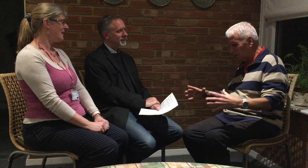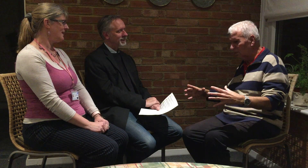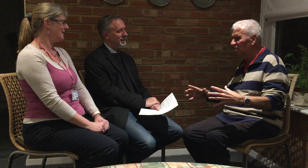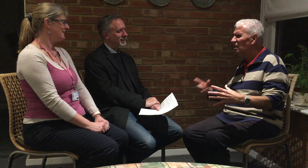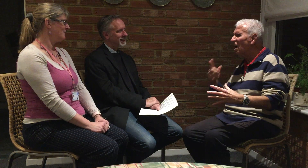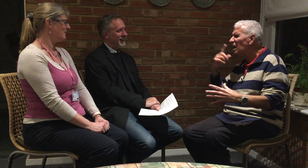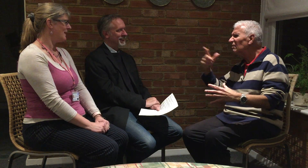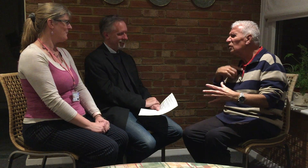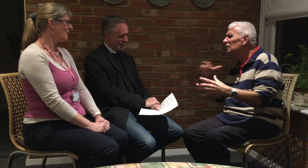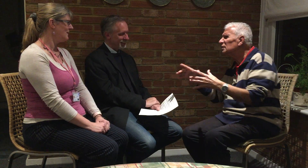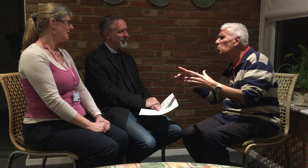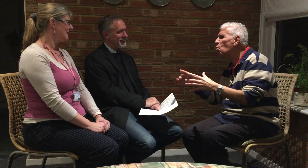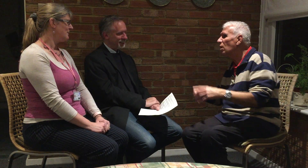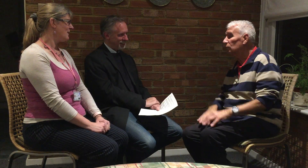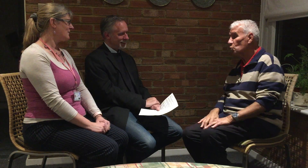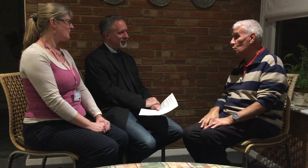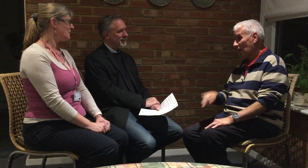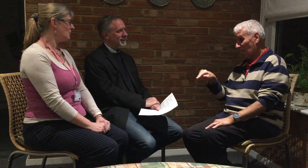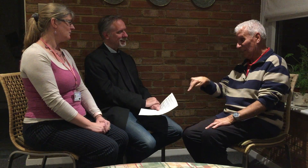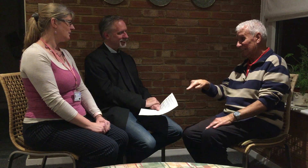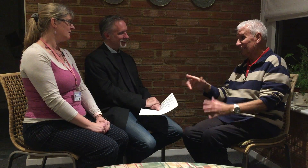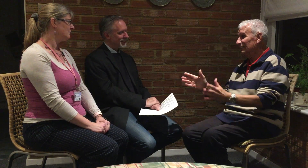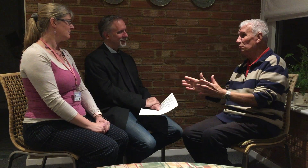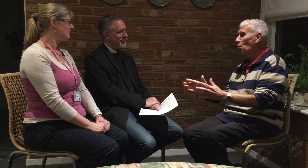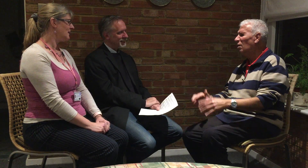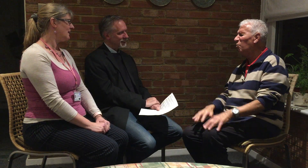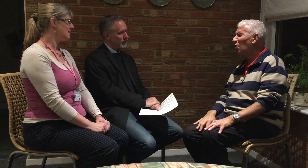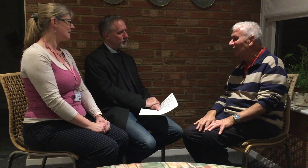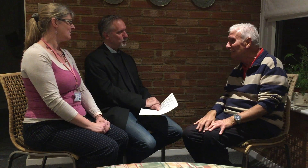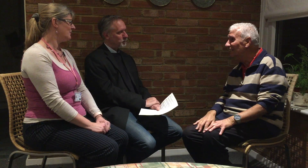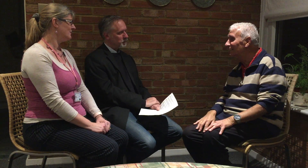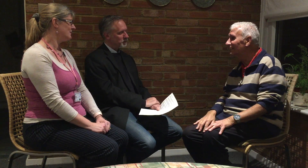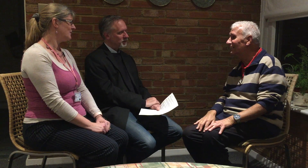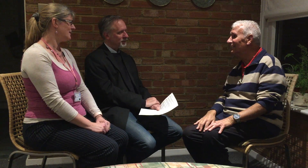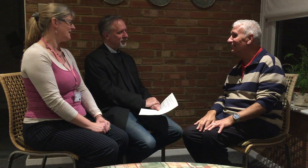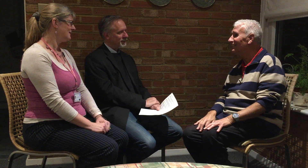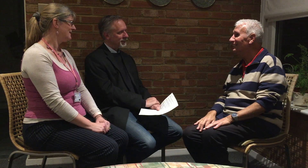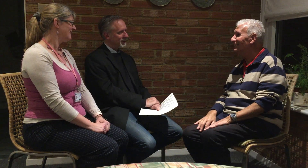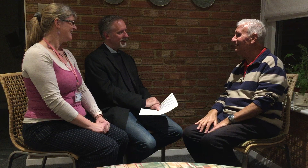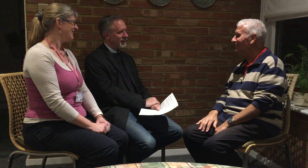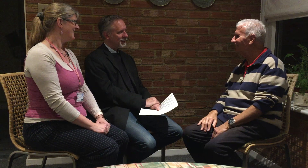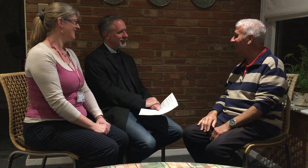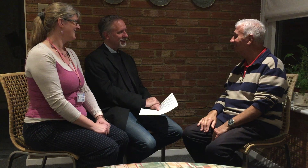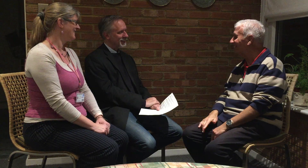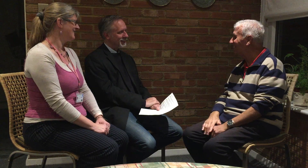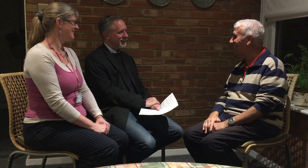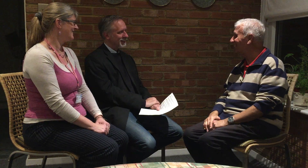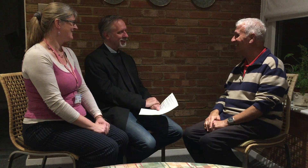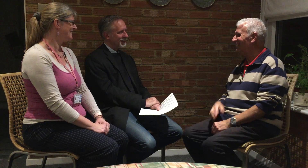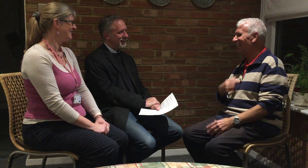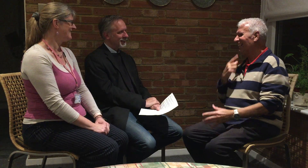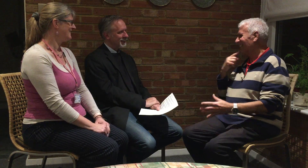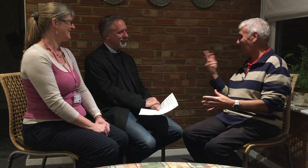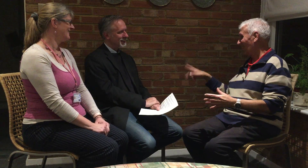big. I was like, what? But I asked for a small. No, that is the small. What? Yes.